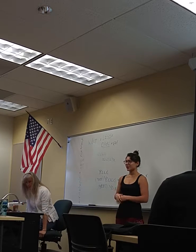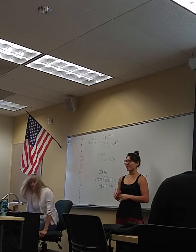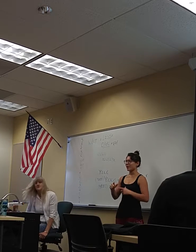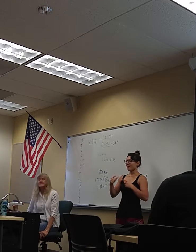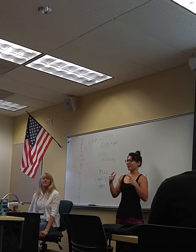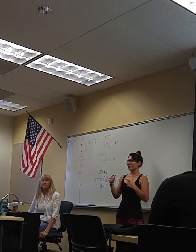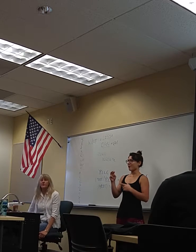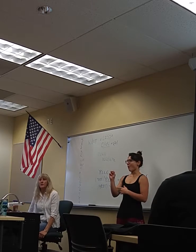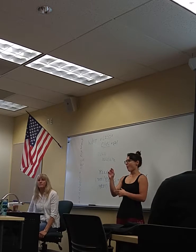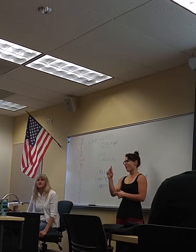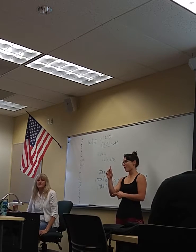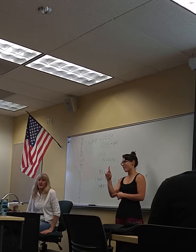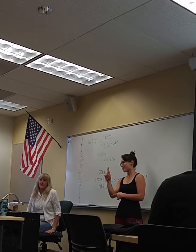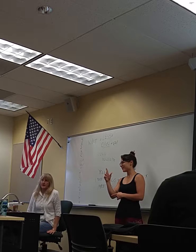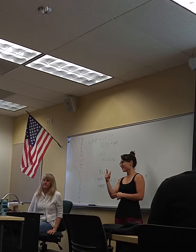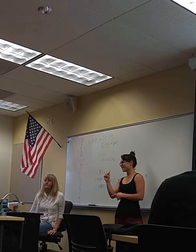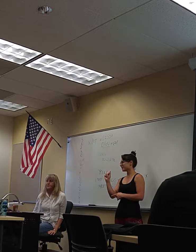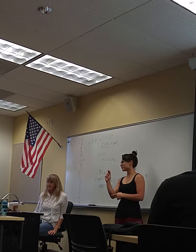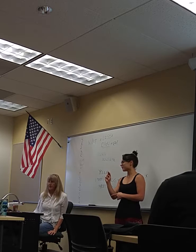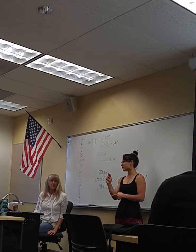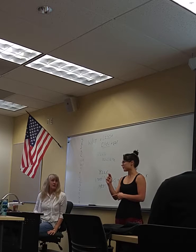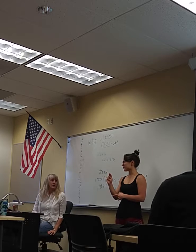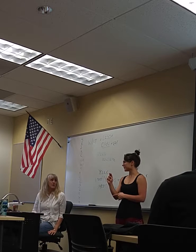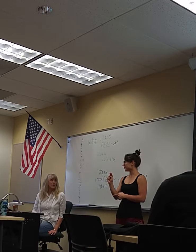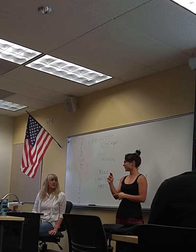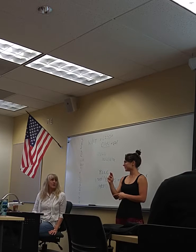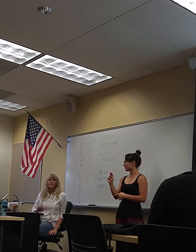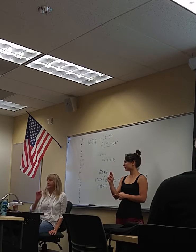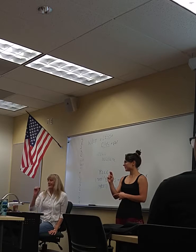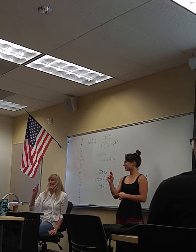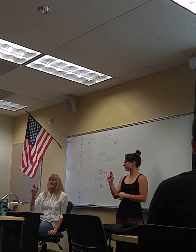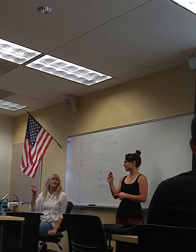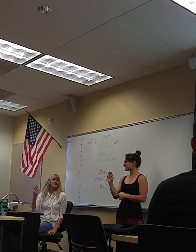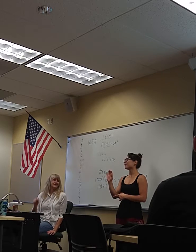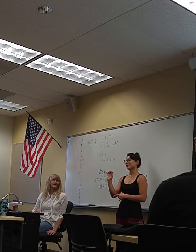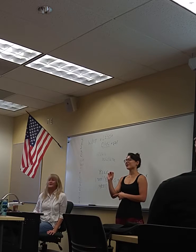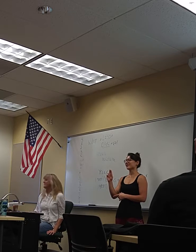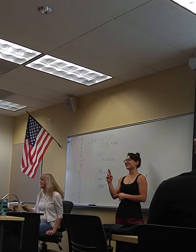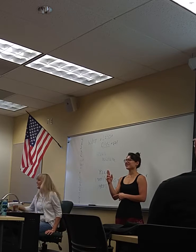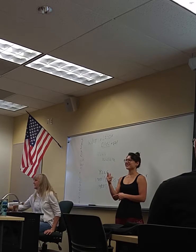with a symbol to represent melanin. There's some for one. No, sorry.